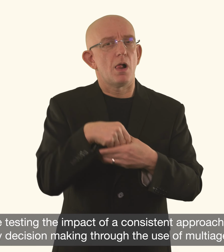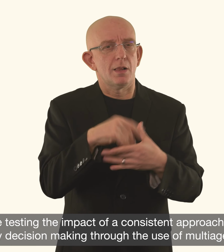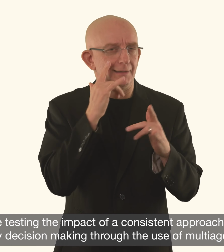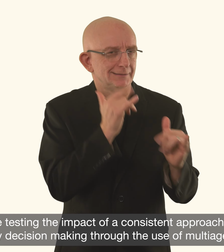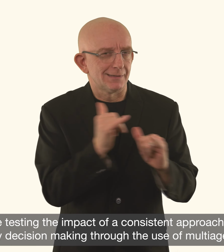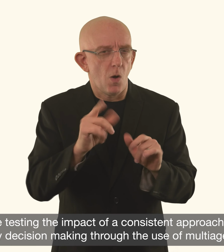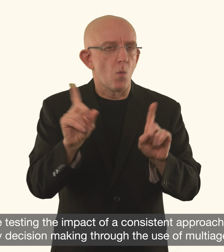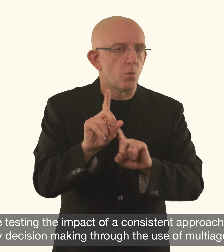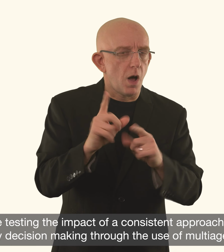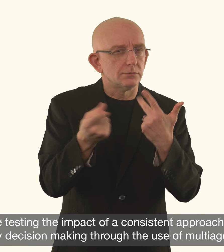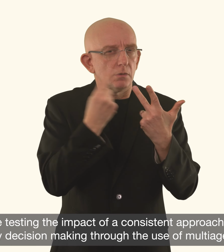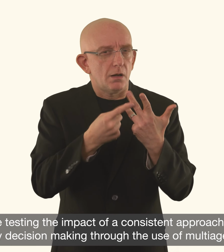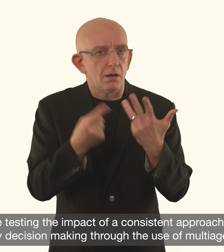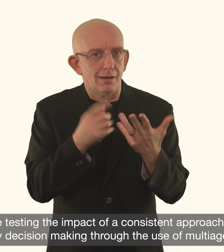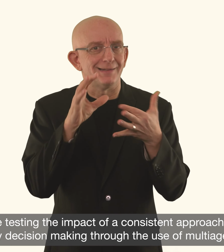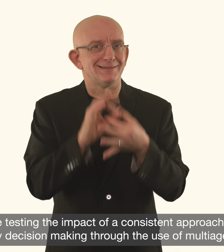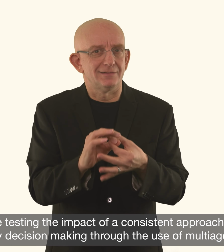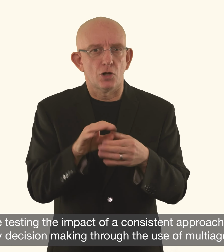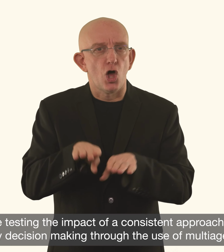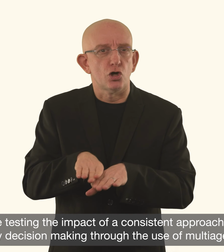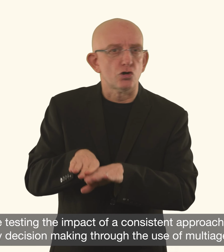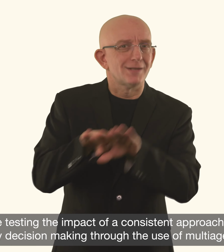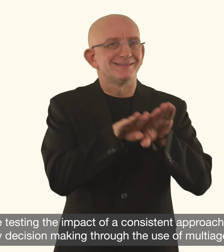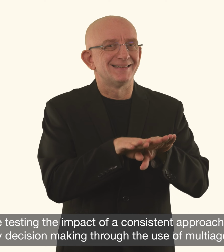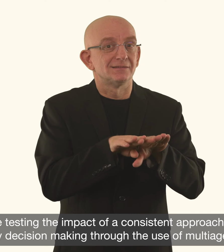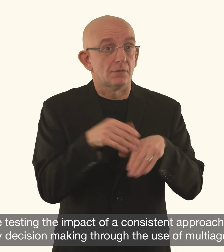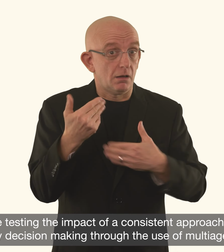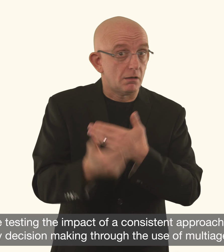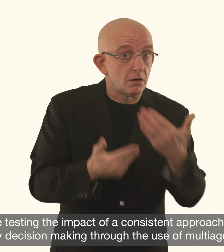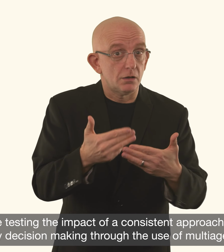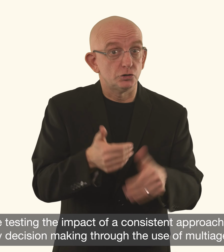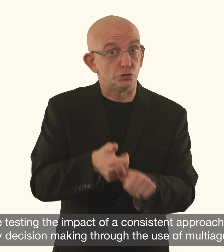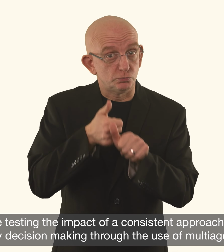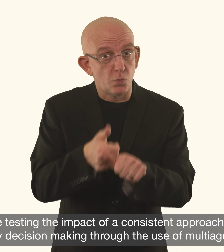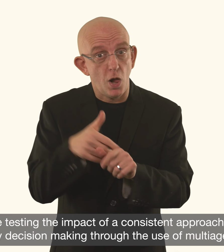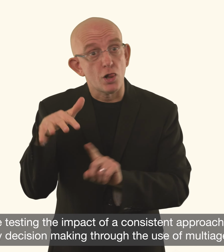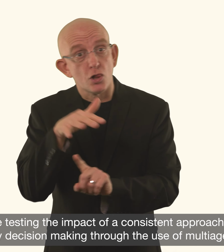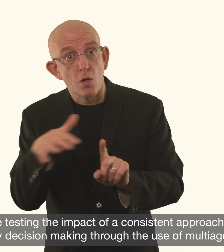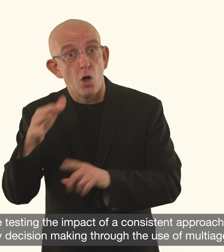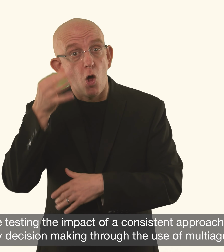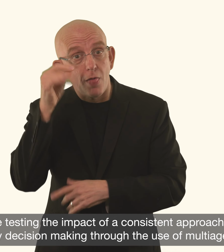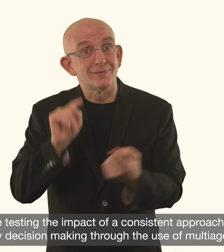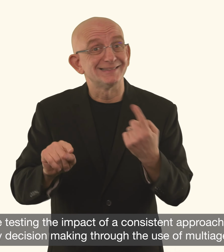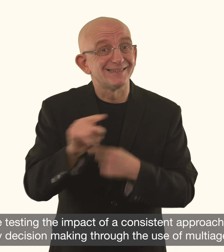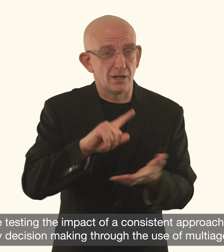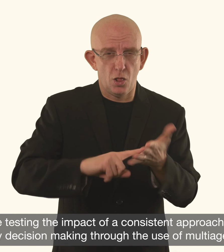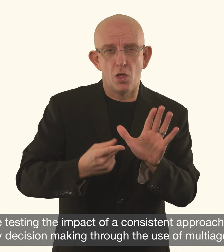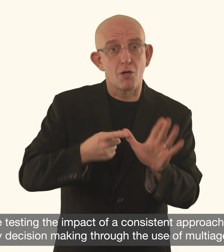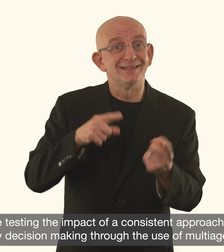This will include testing the impact of a consistent approach to supporting local authority decision-making through the use of multi